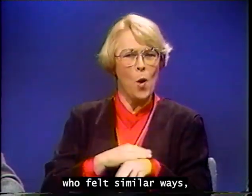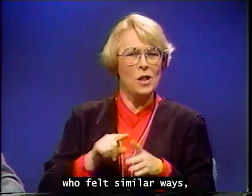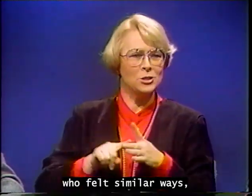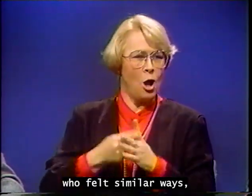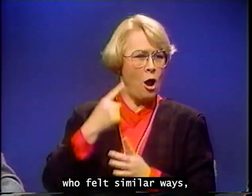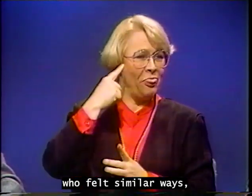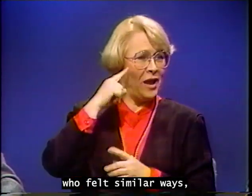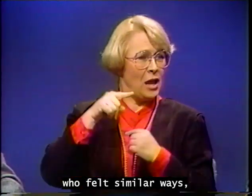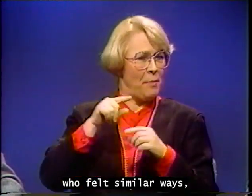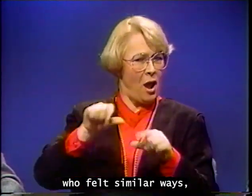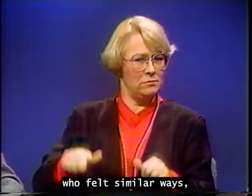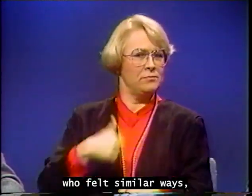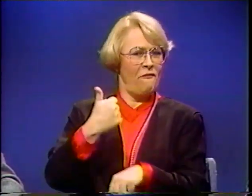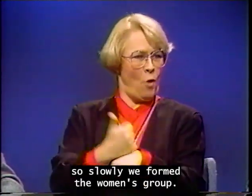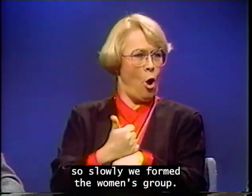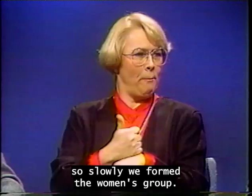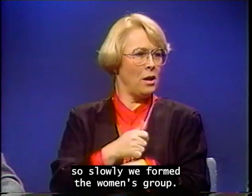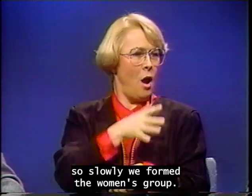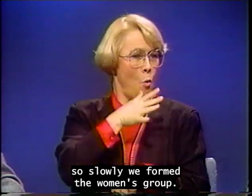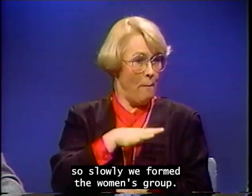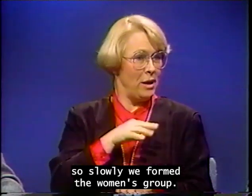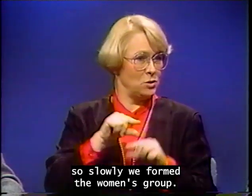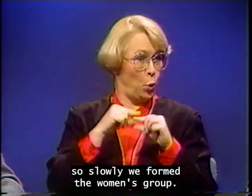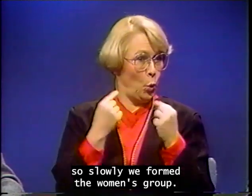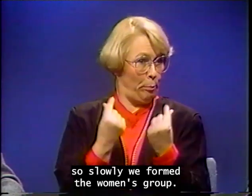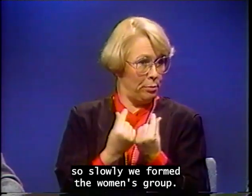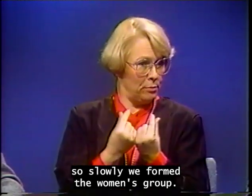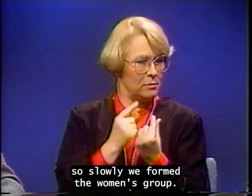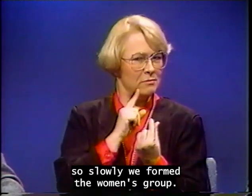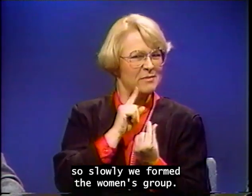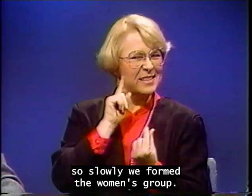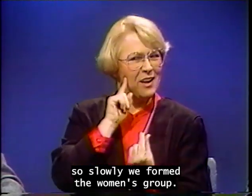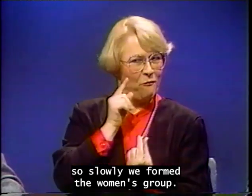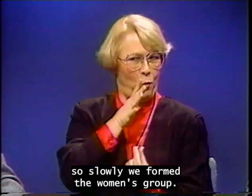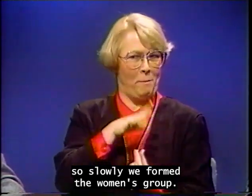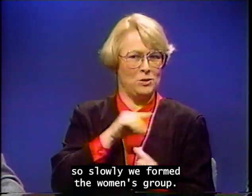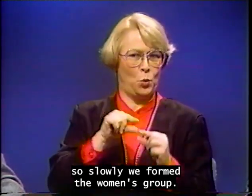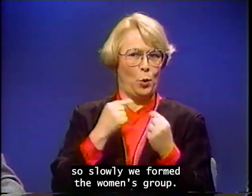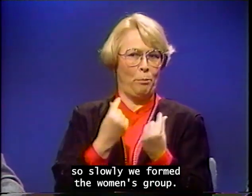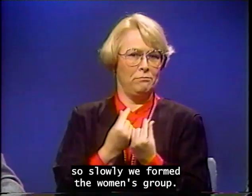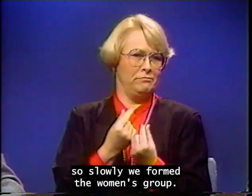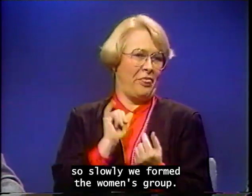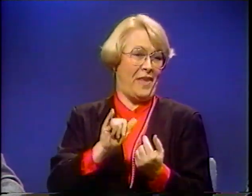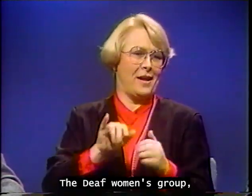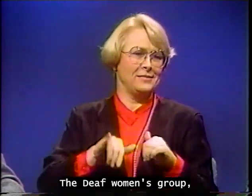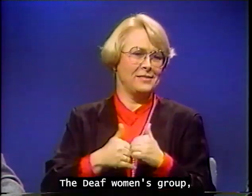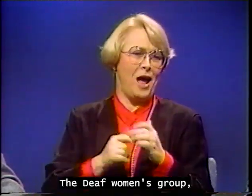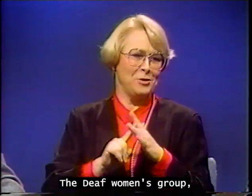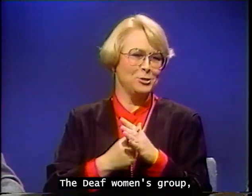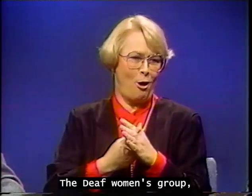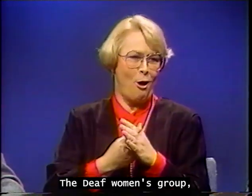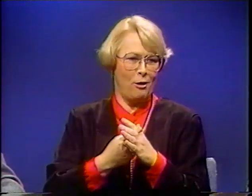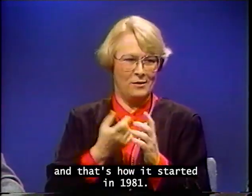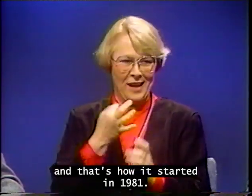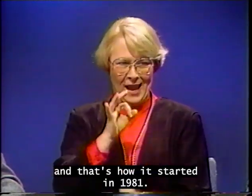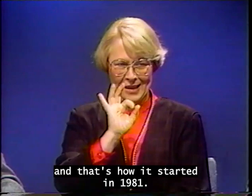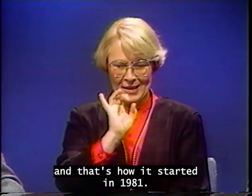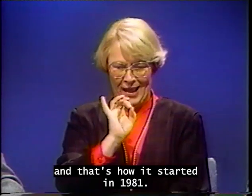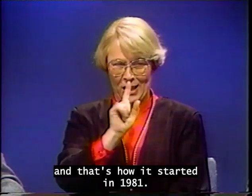felt similar ways. So slowly we formed the women's group, the Deaf Women's Group, and that's how it started